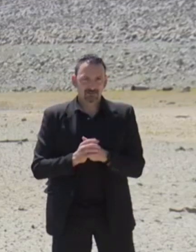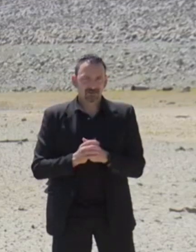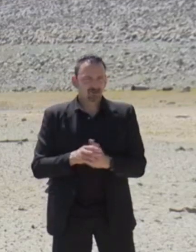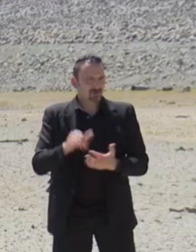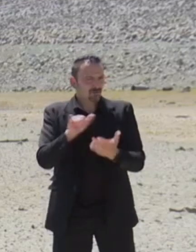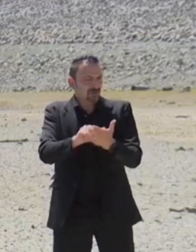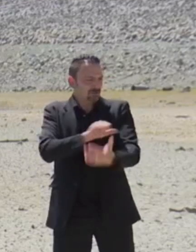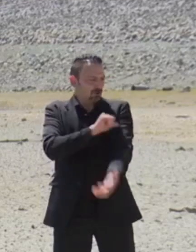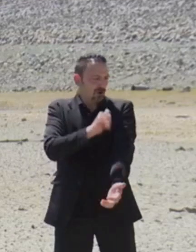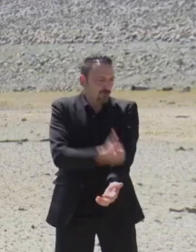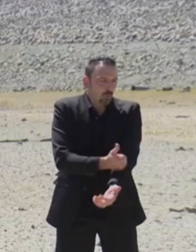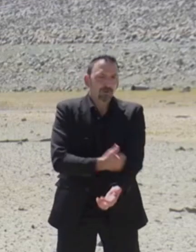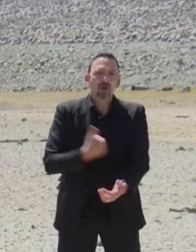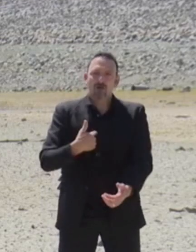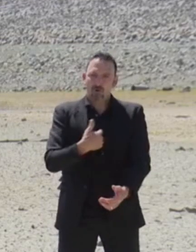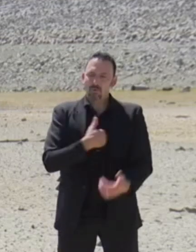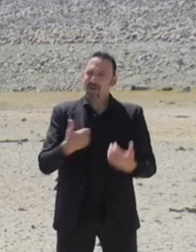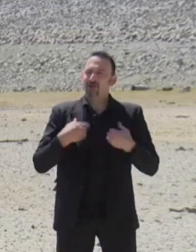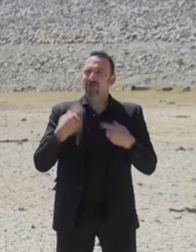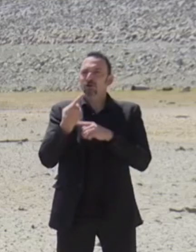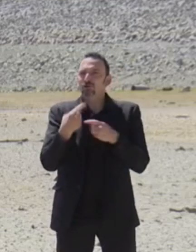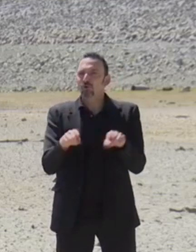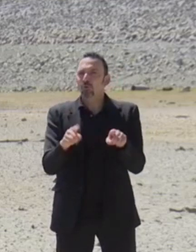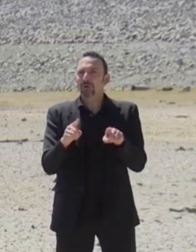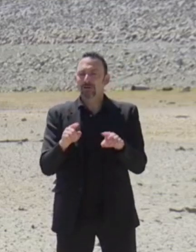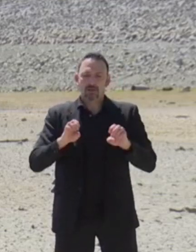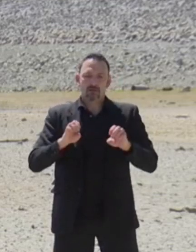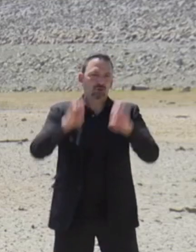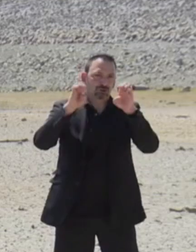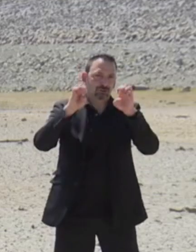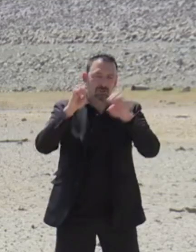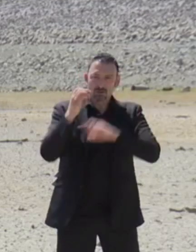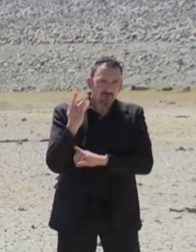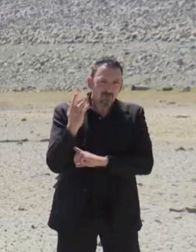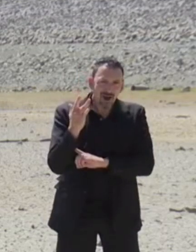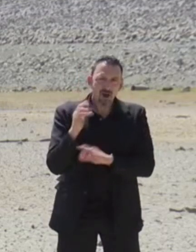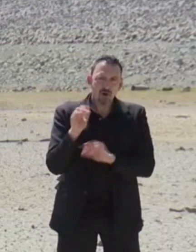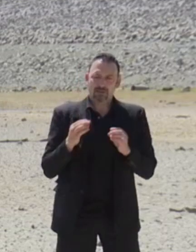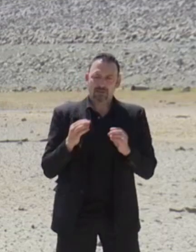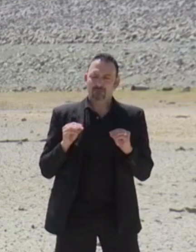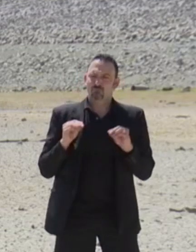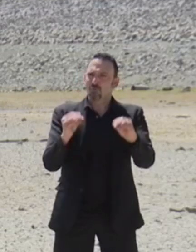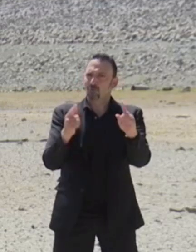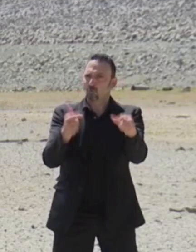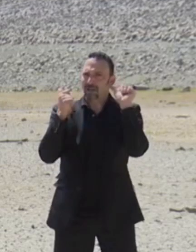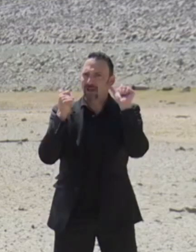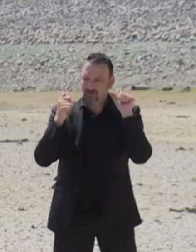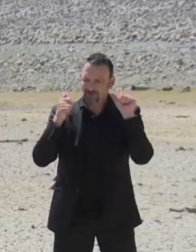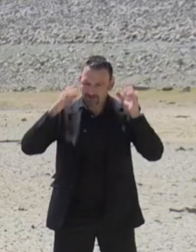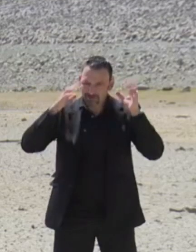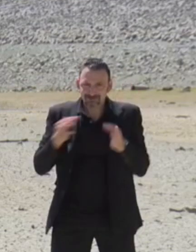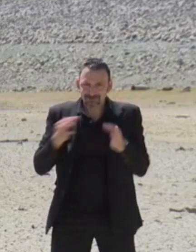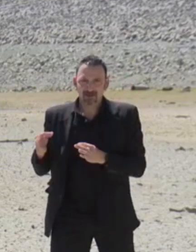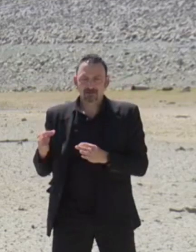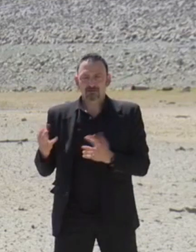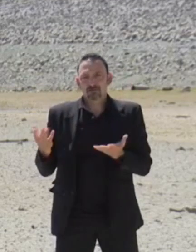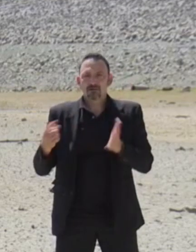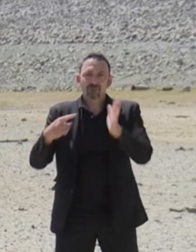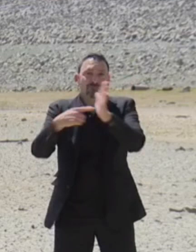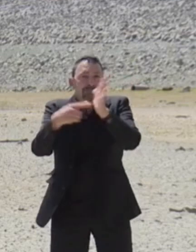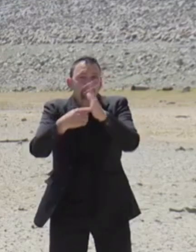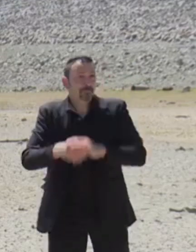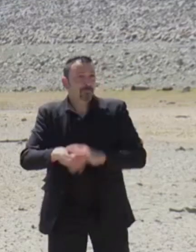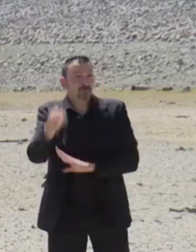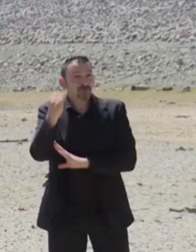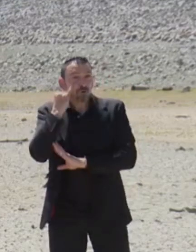be having now in an emergency fashion to allow us to move quickly. I think it's important to remember that it's Mother Nature herself that is